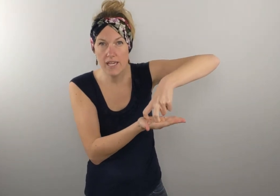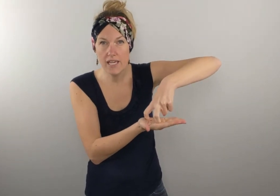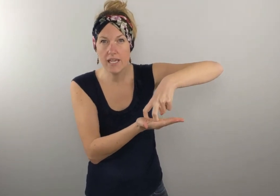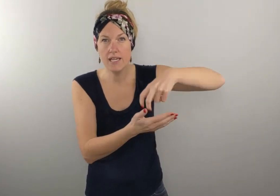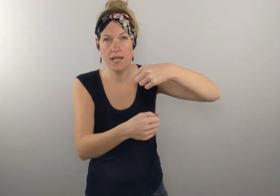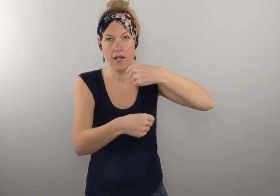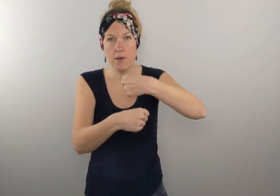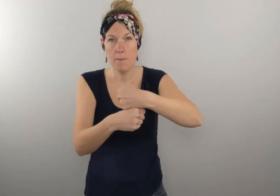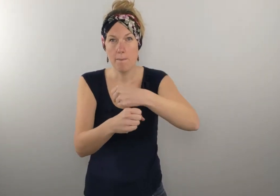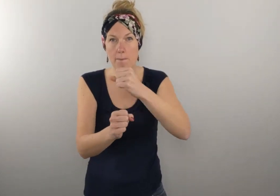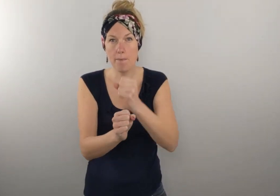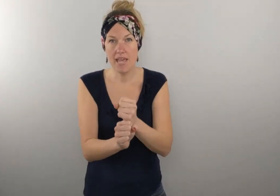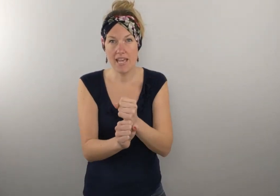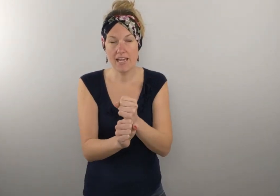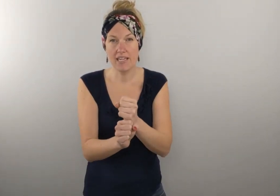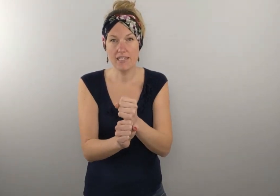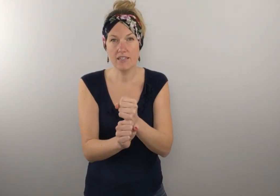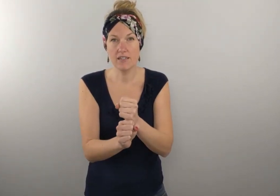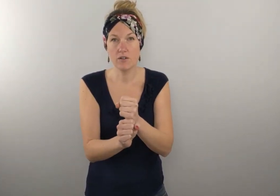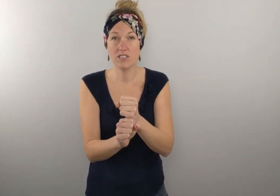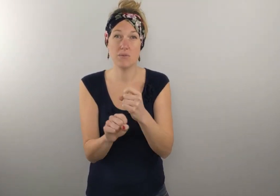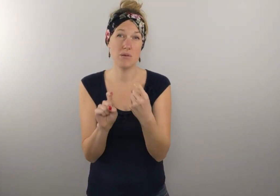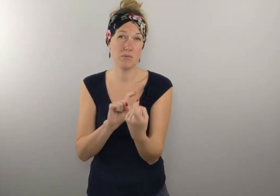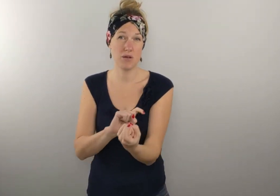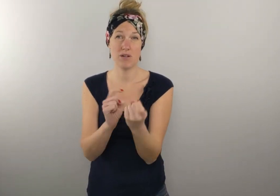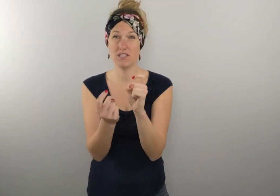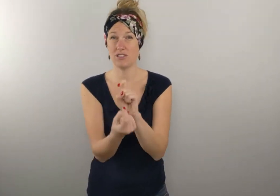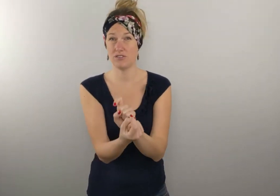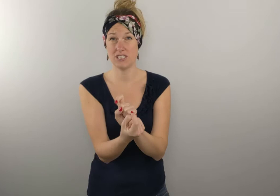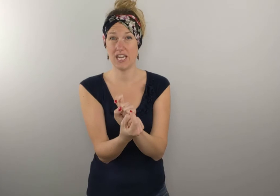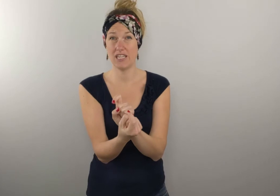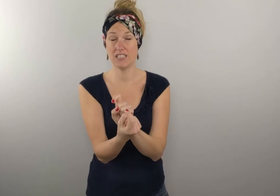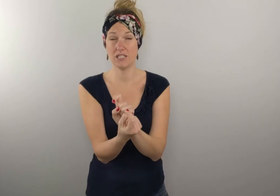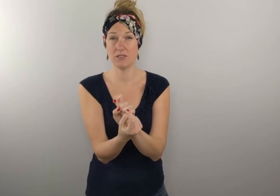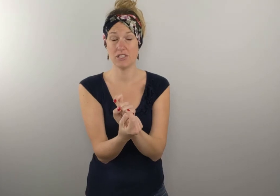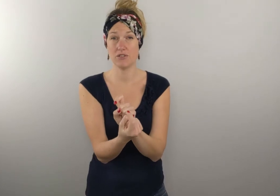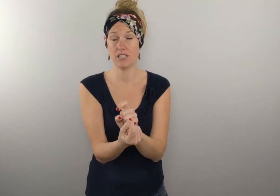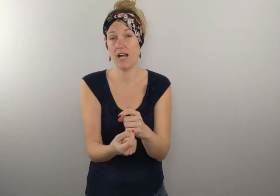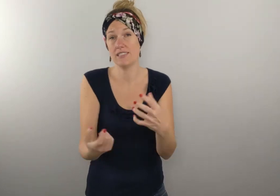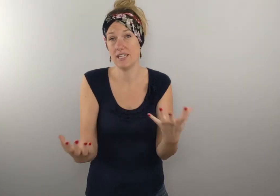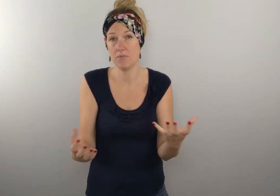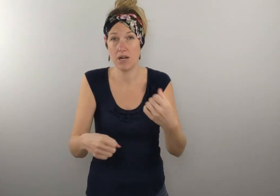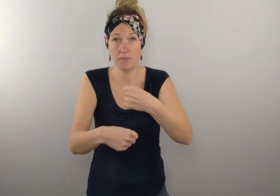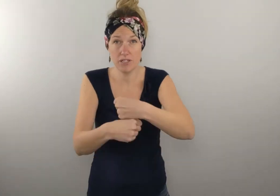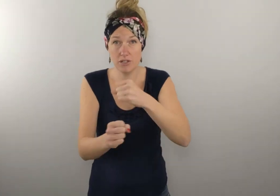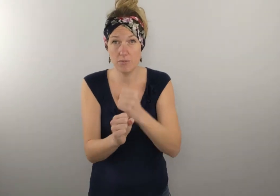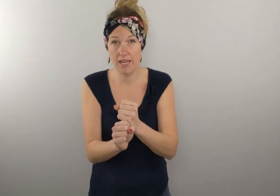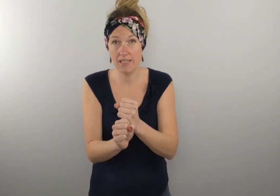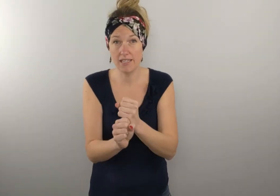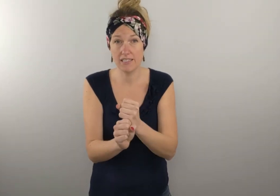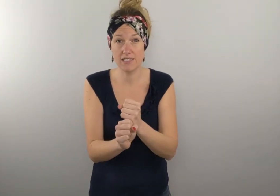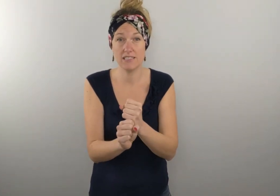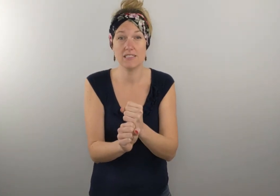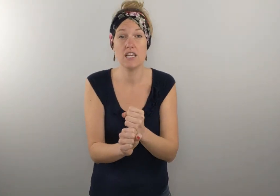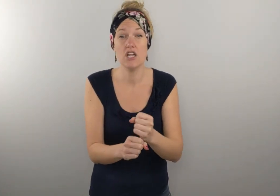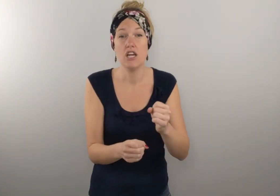Weak made, or some people might want to do changed and just realizing, but I'm going to do made like this. And